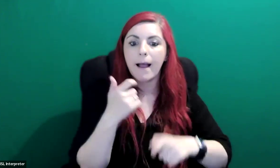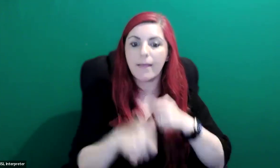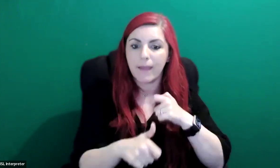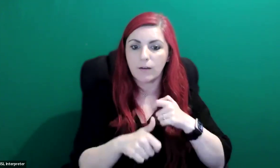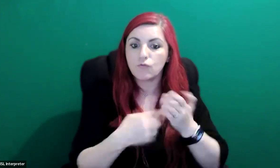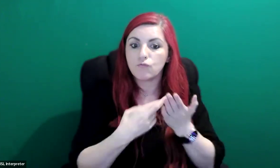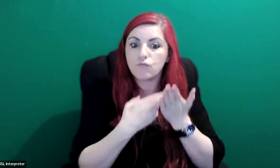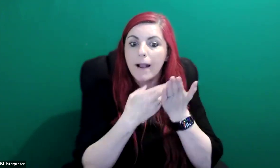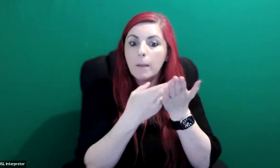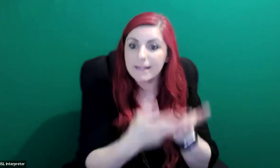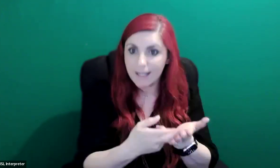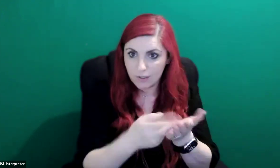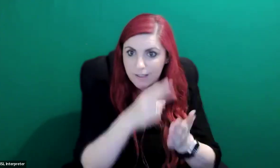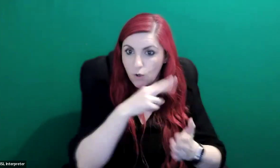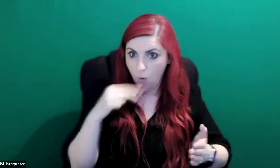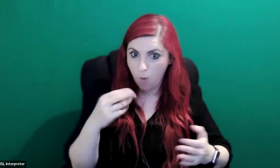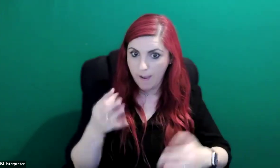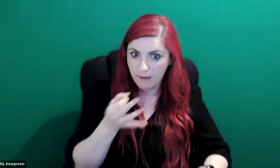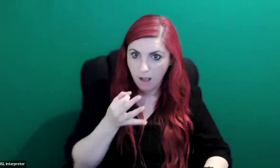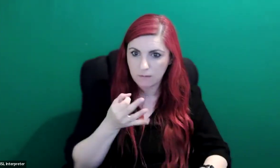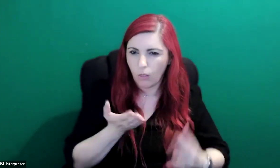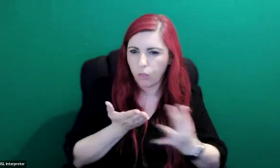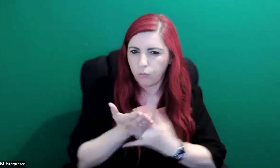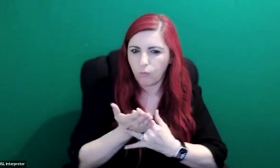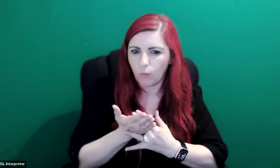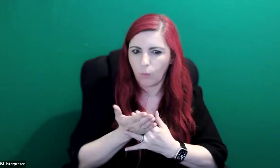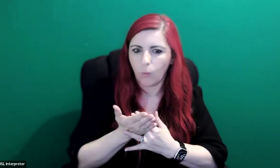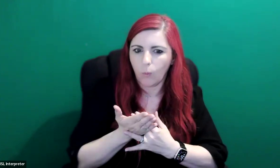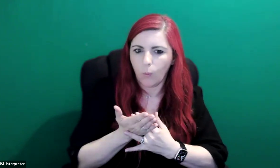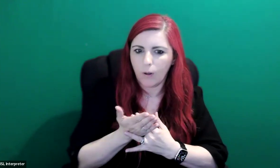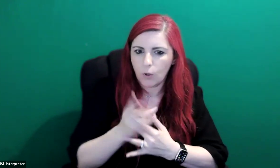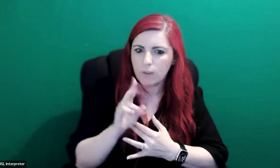has gotten through the UPR and